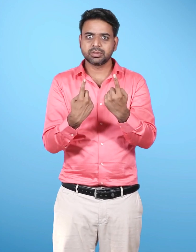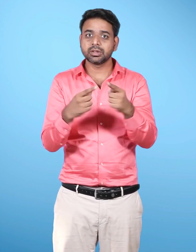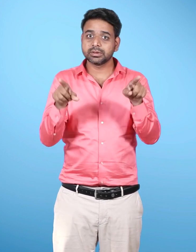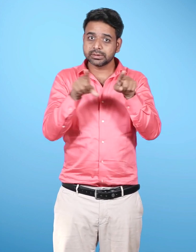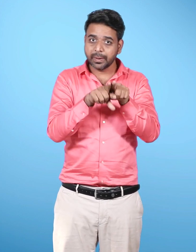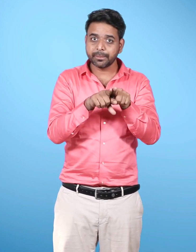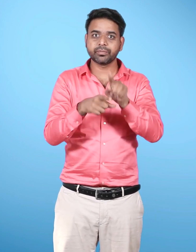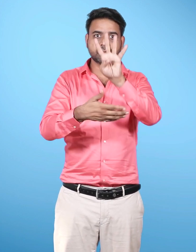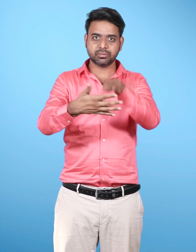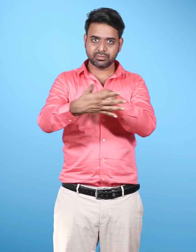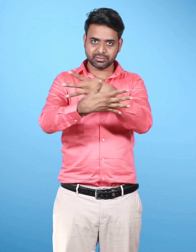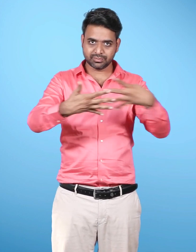your observations.